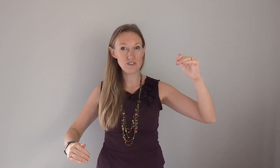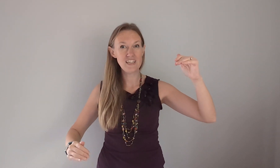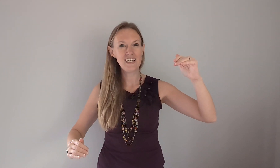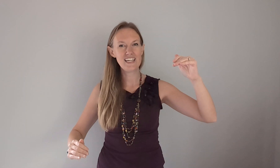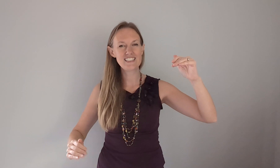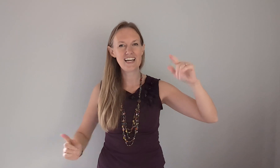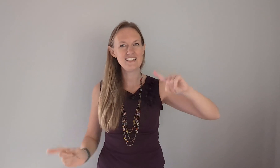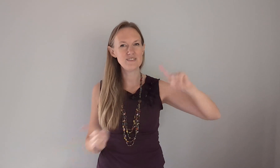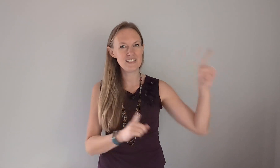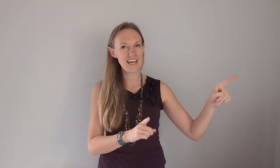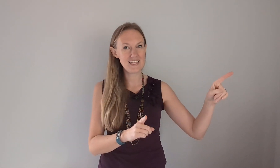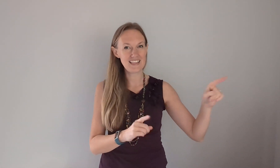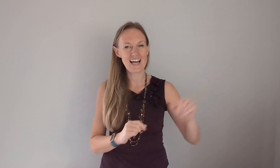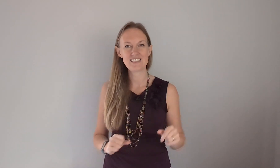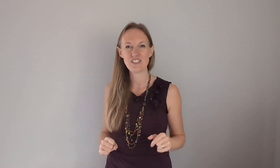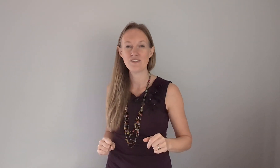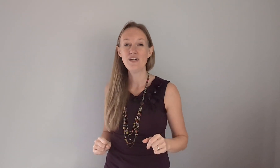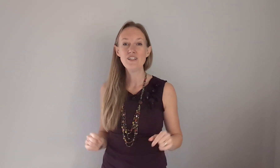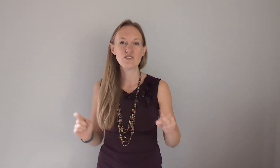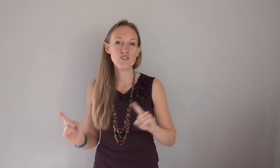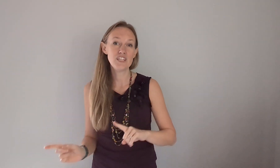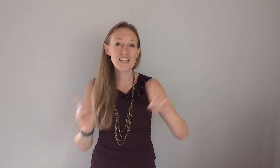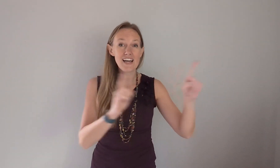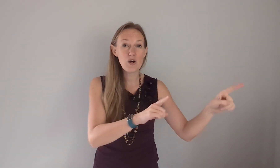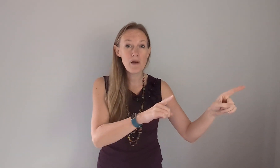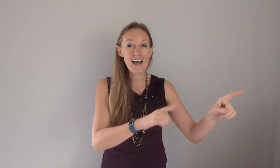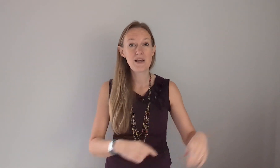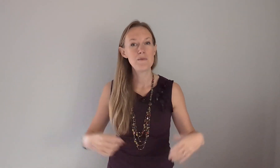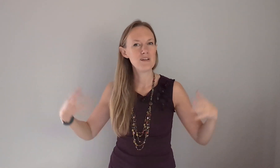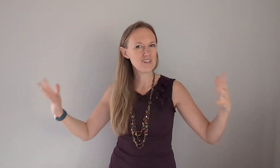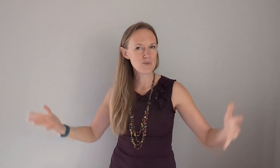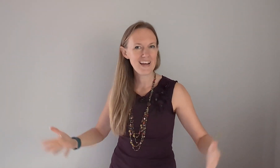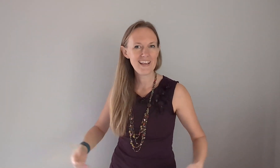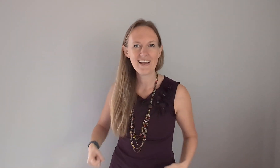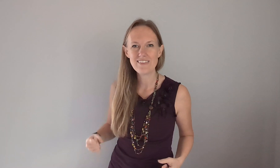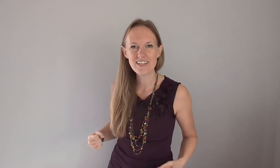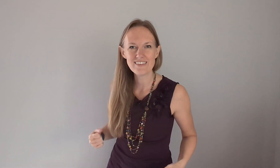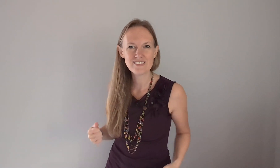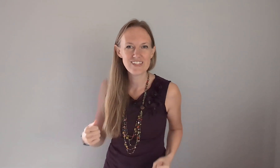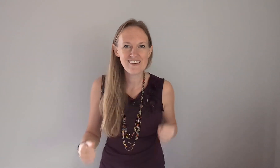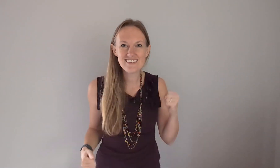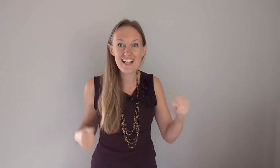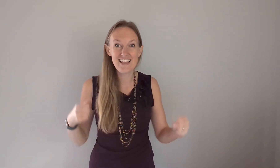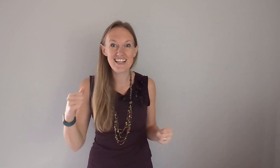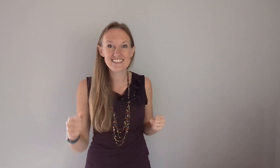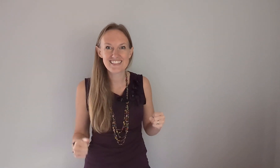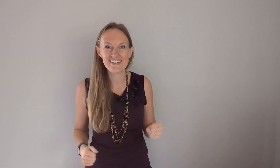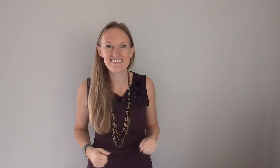do each sign because we did that in the last 2. So if you need that, go back. But if you're ready and you've done those videos, let's go.